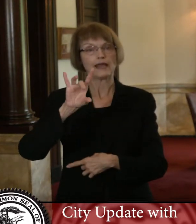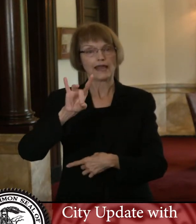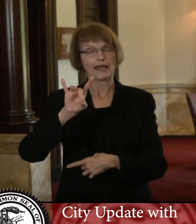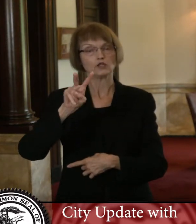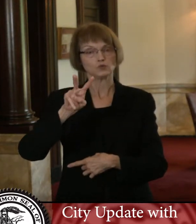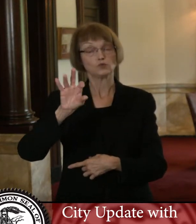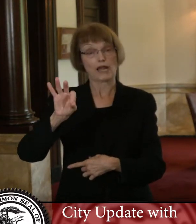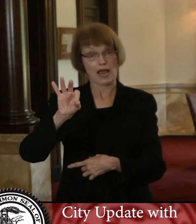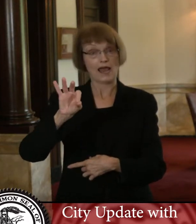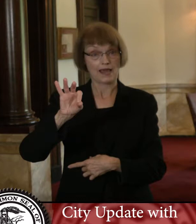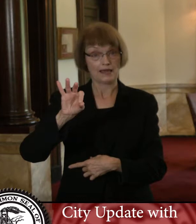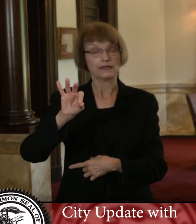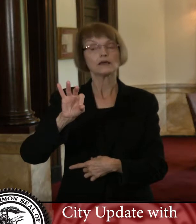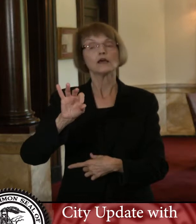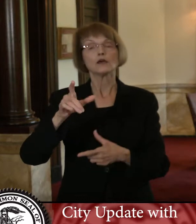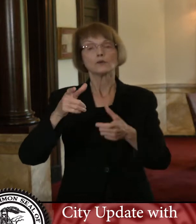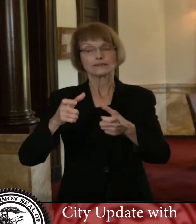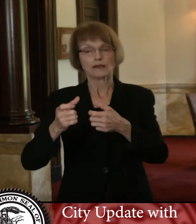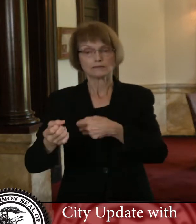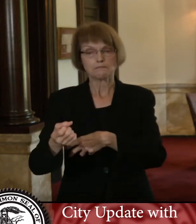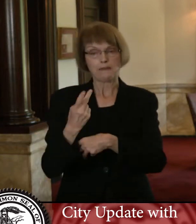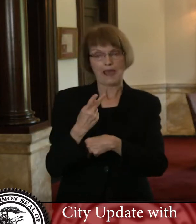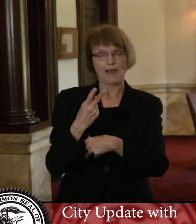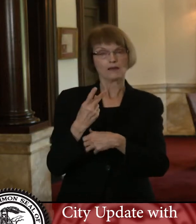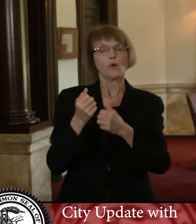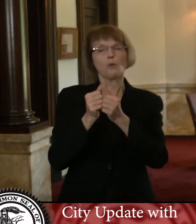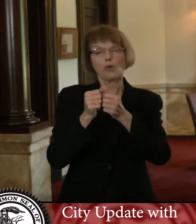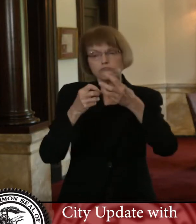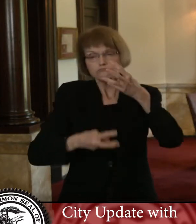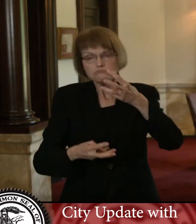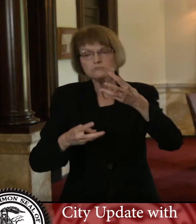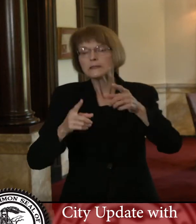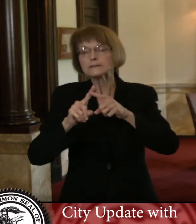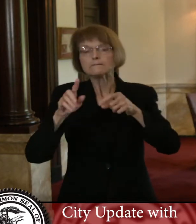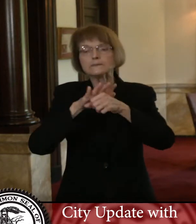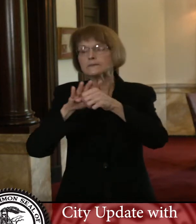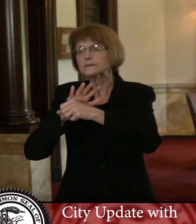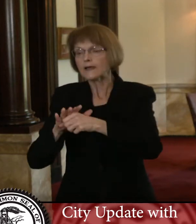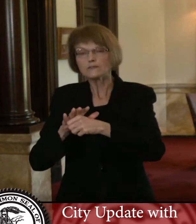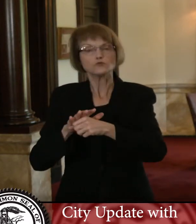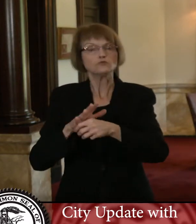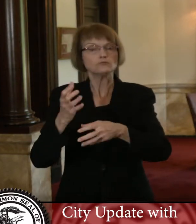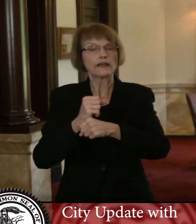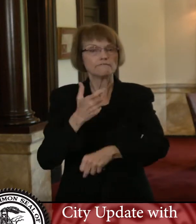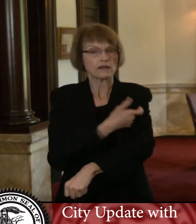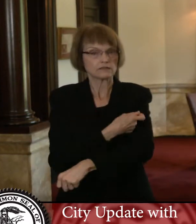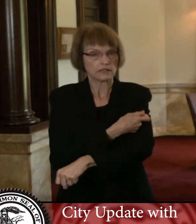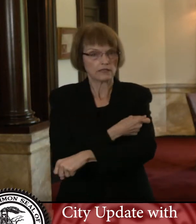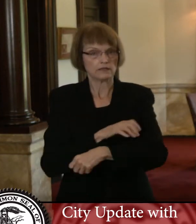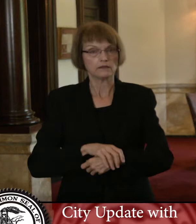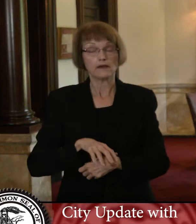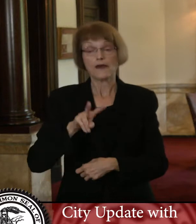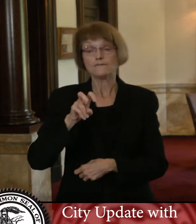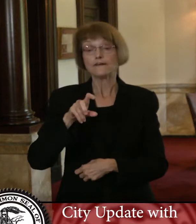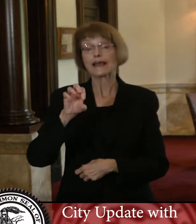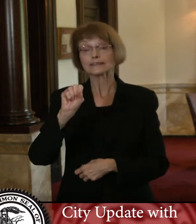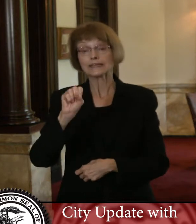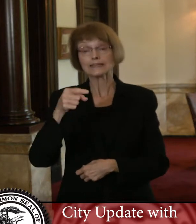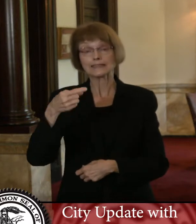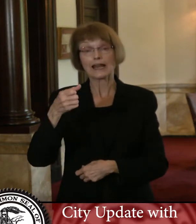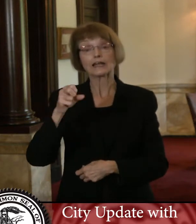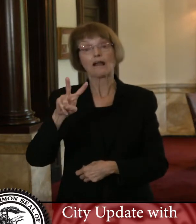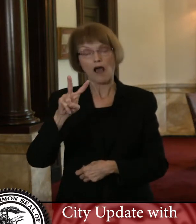438-829 to get a text back with vaccine sites near you. Visit vaccines.gov for